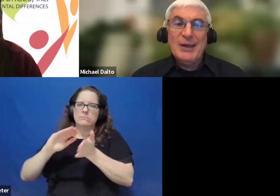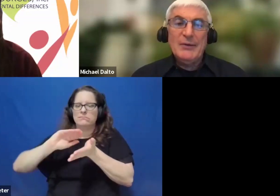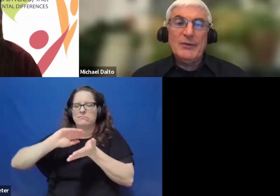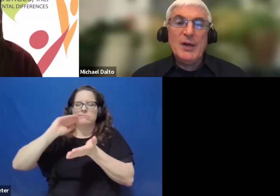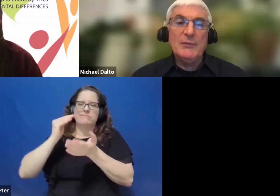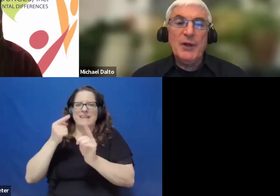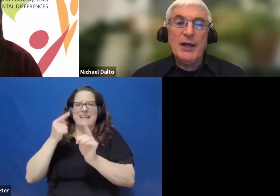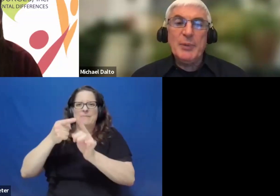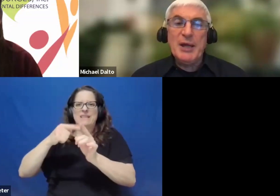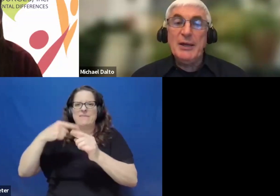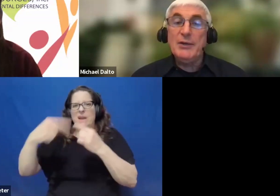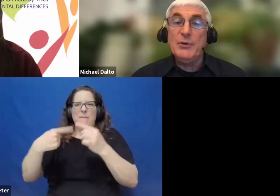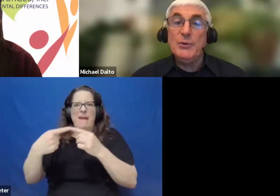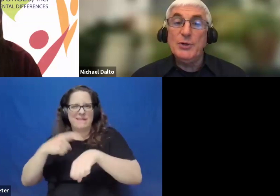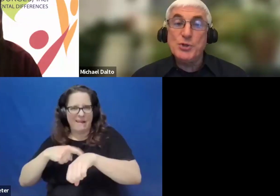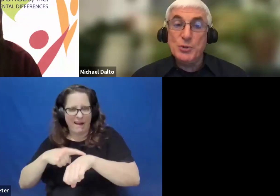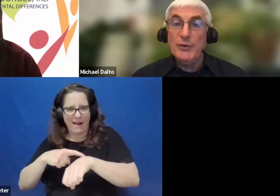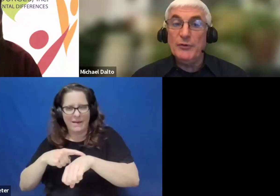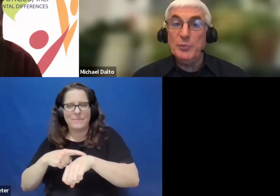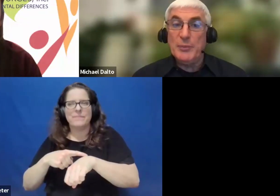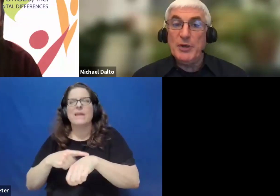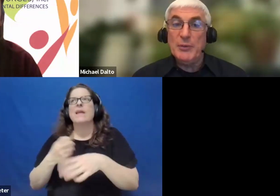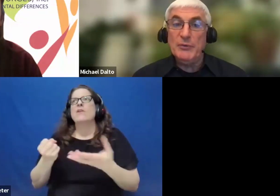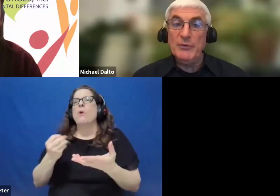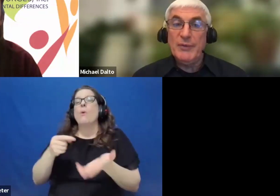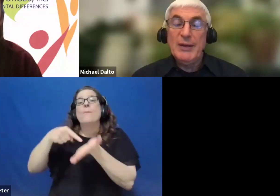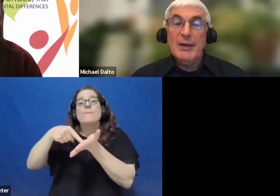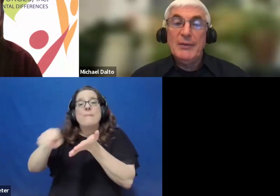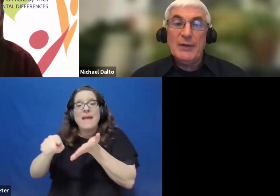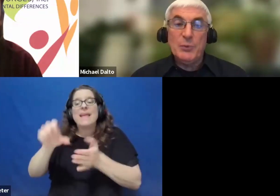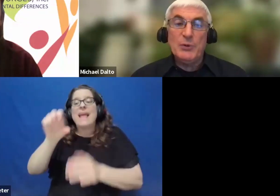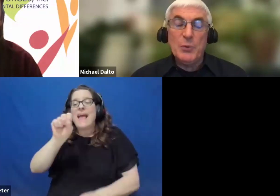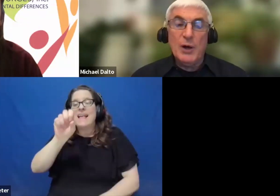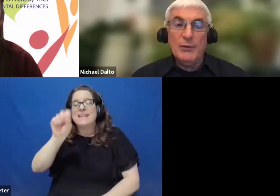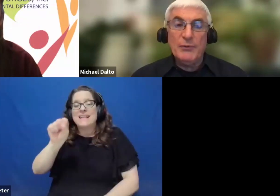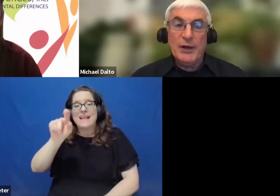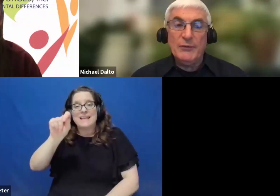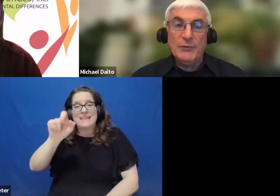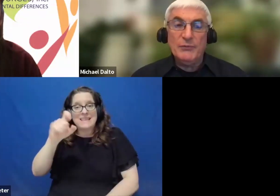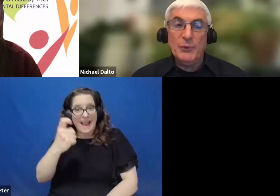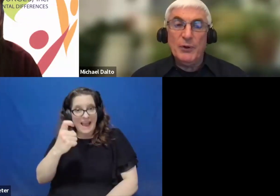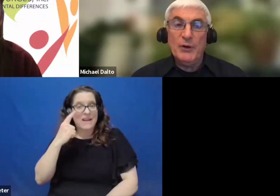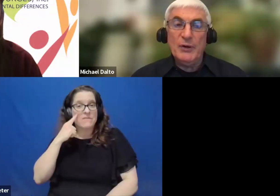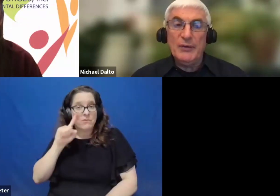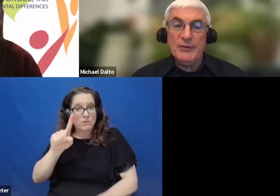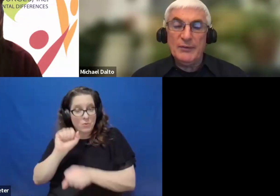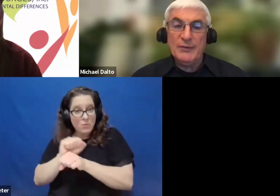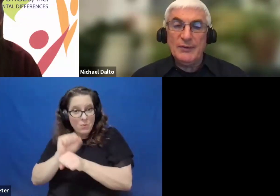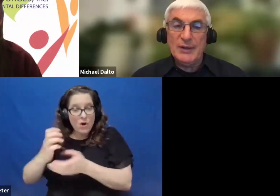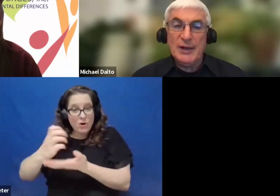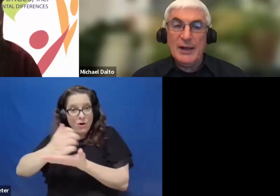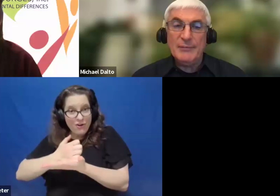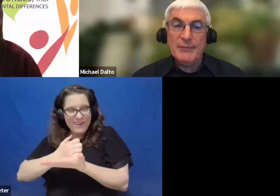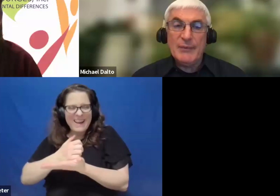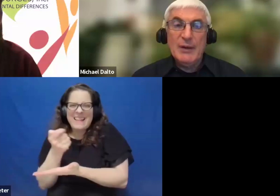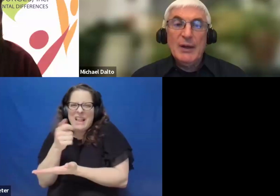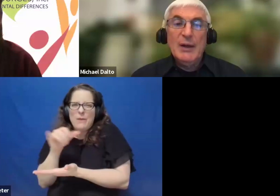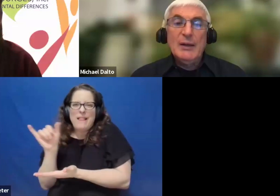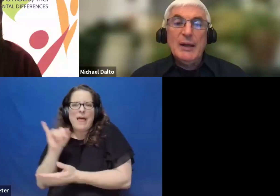earnings is kind of like paying your insurance premiums. That's what qualifies you for